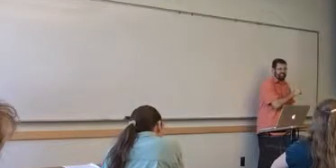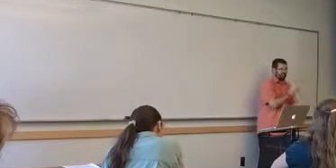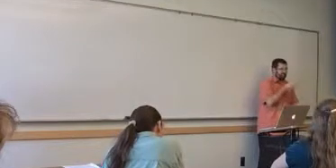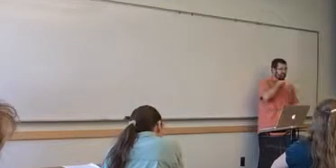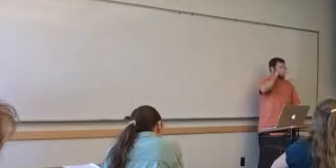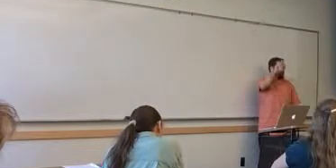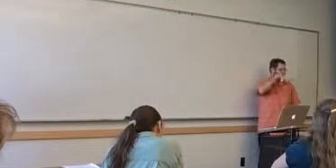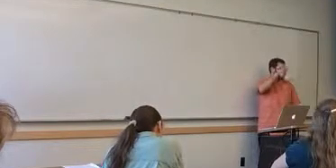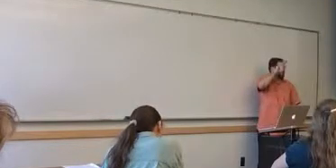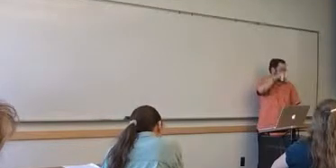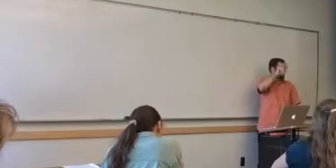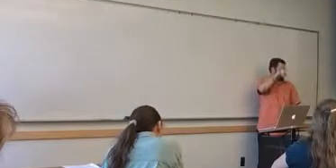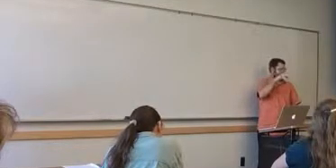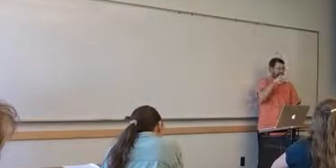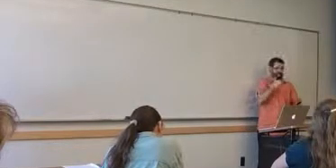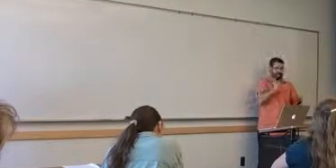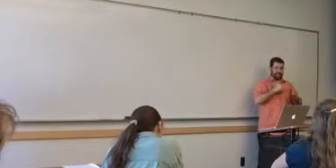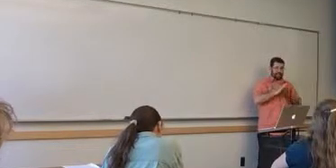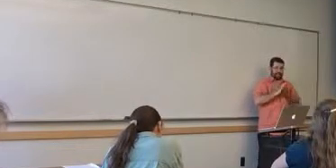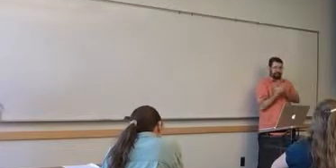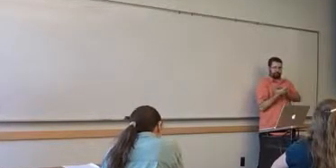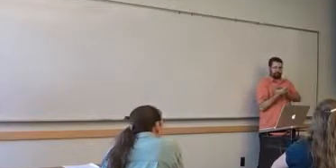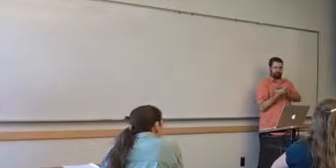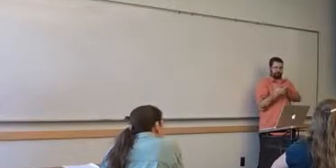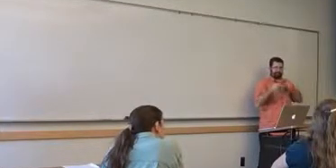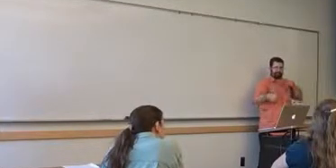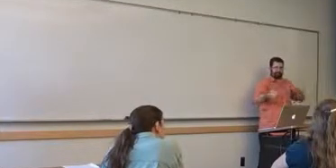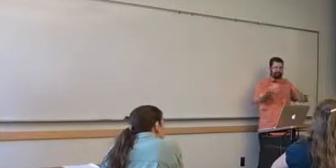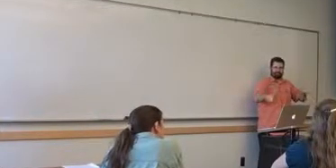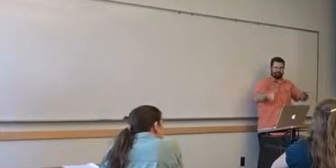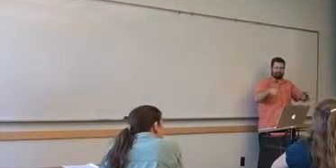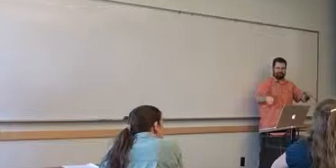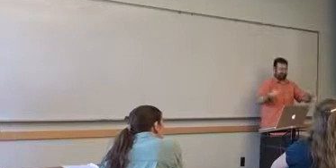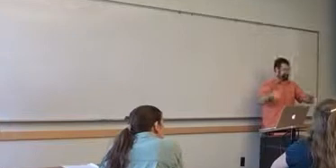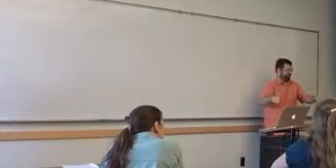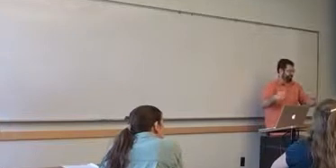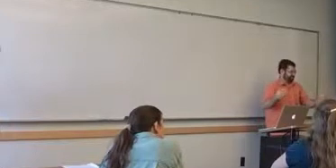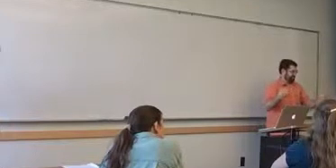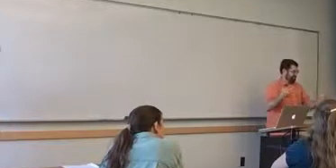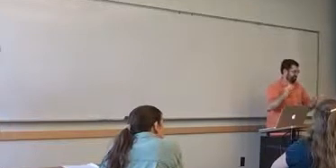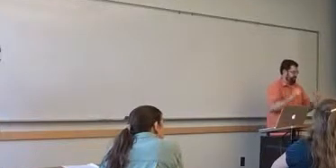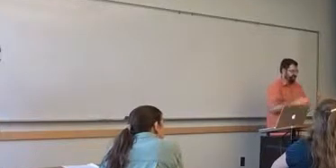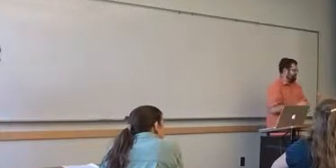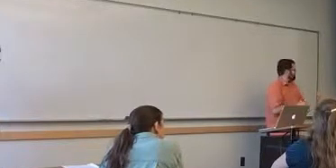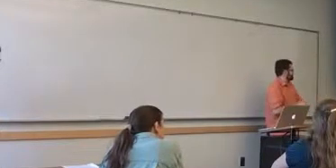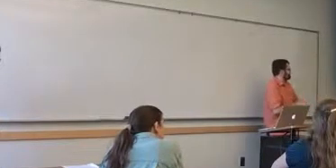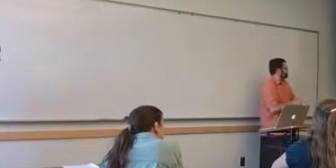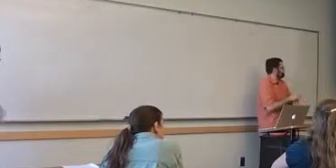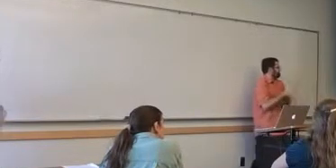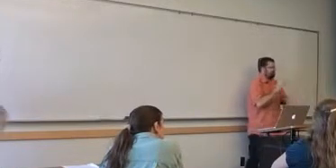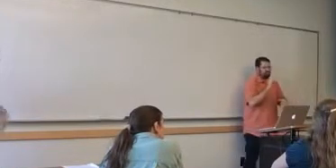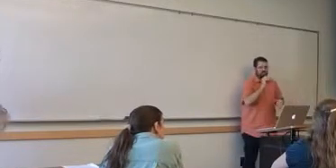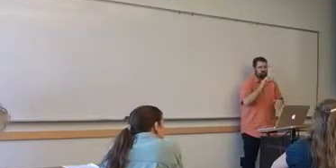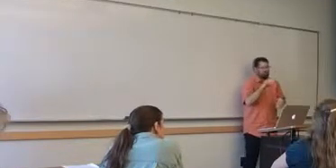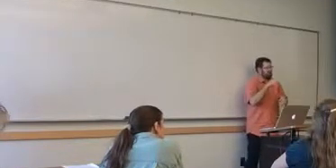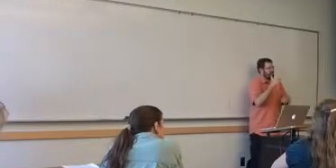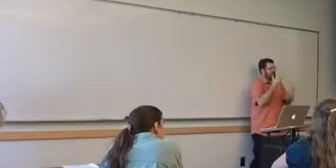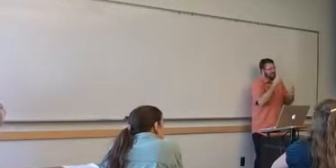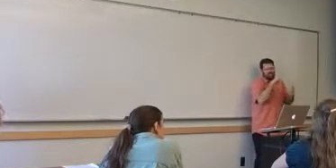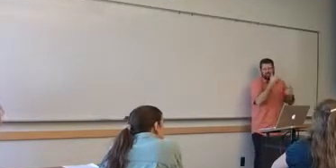the kid's reaction. So my kind of role shifting there, right? The direction I'm looking and the way I shift my body, I'm actually representing what's doing that. That counts for